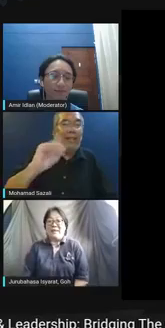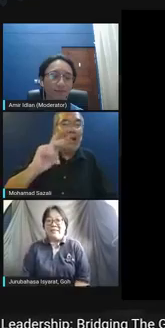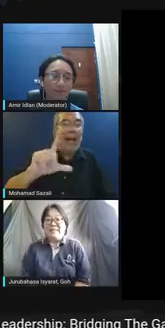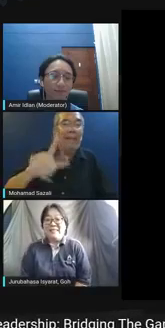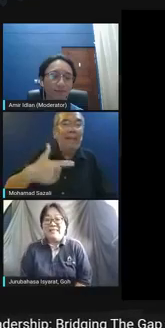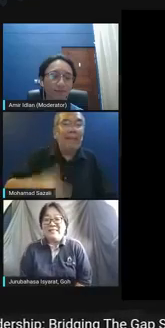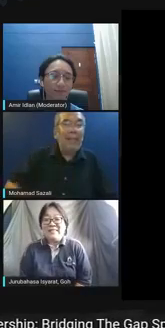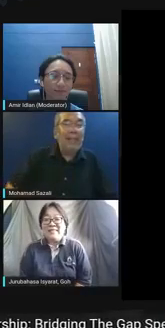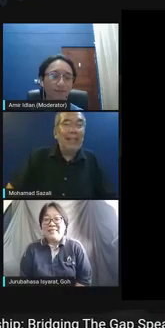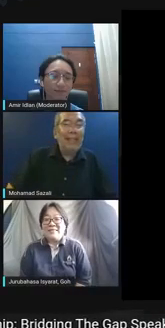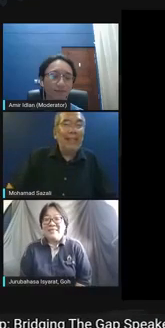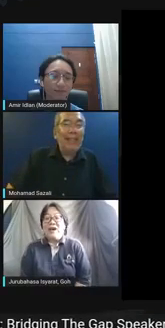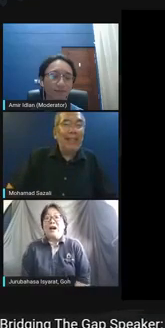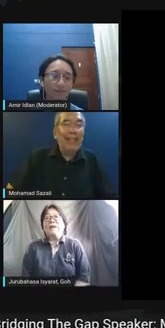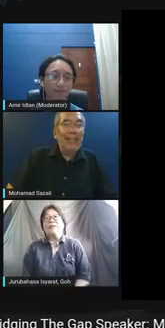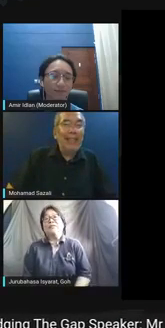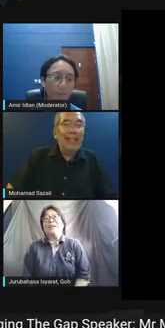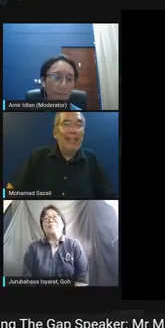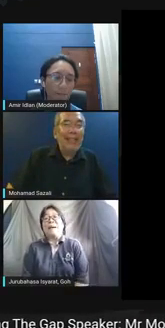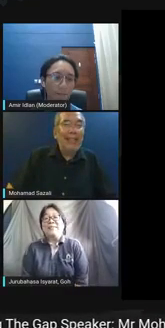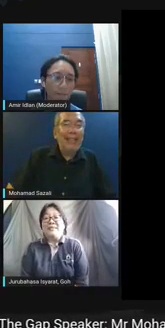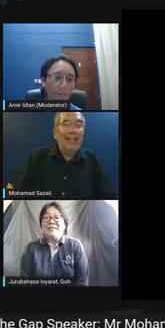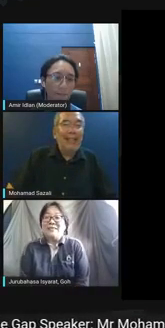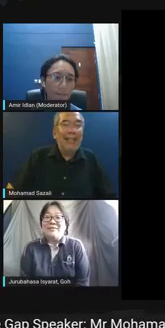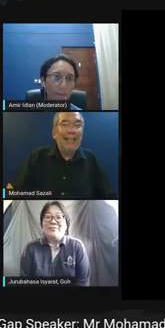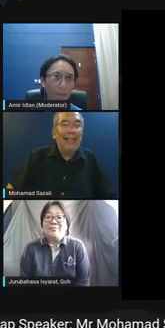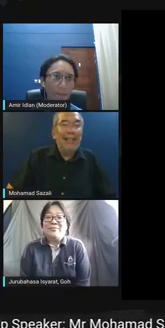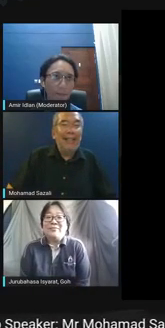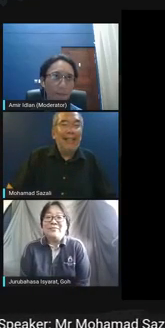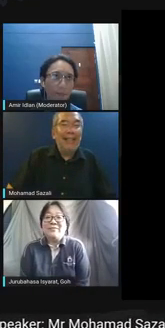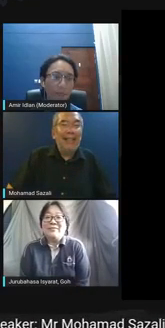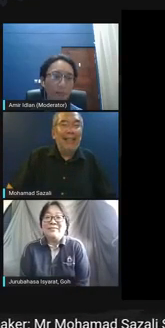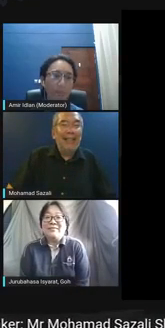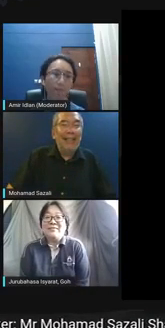motorcycle bike. How do you sign bicycle?